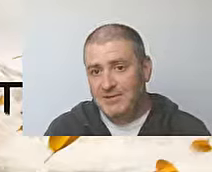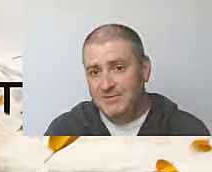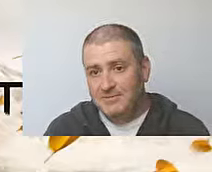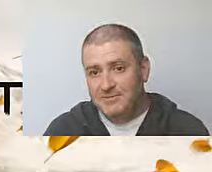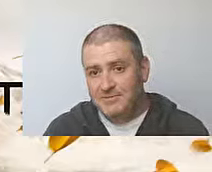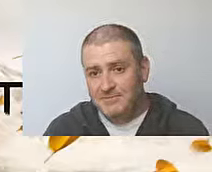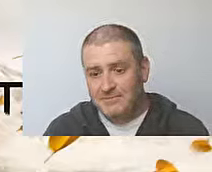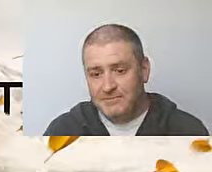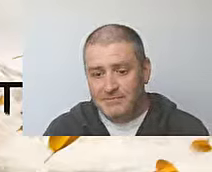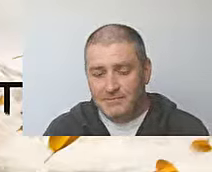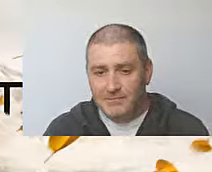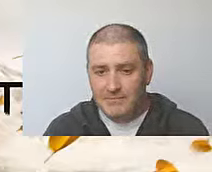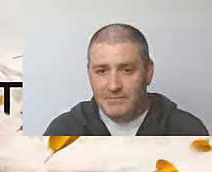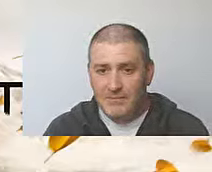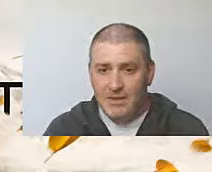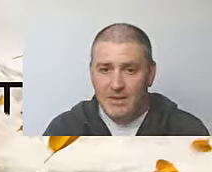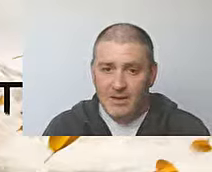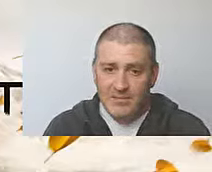big deal.